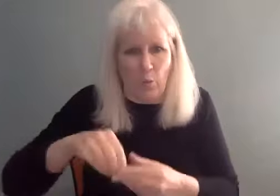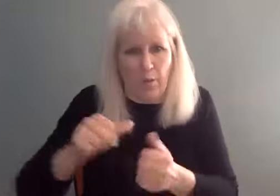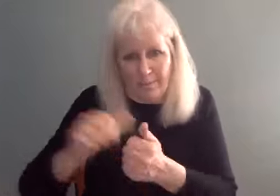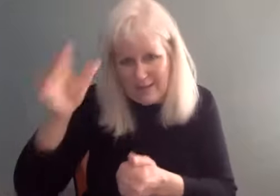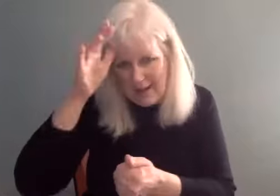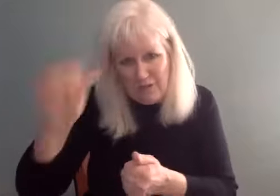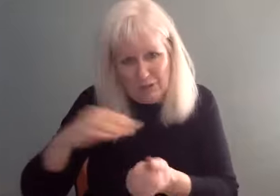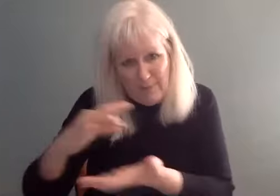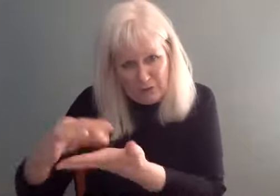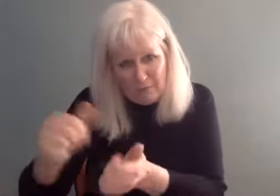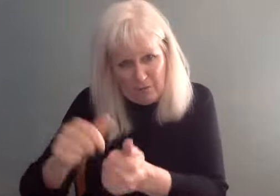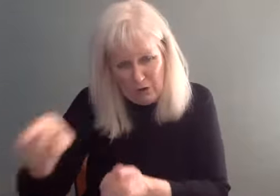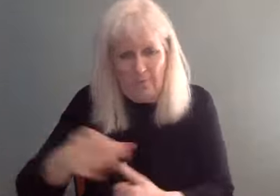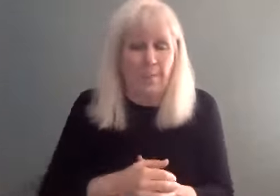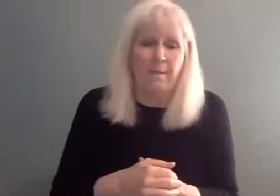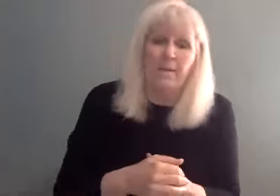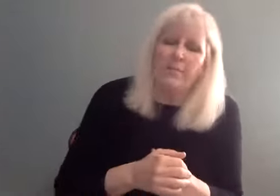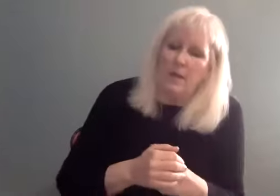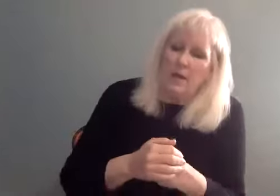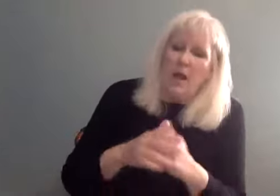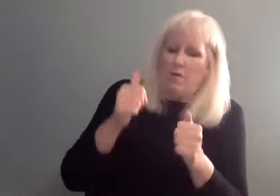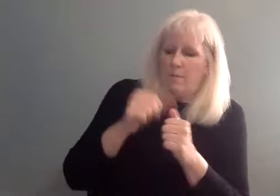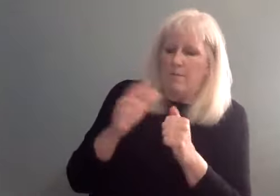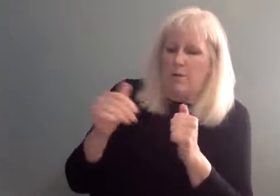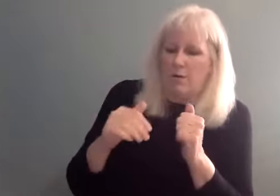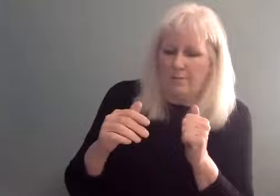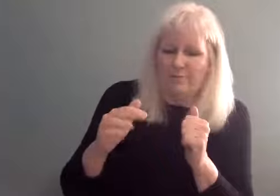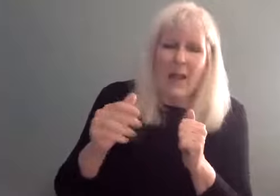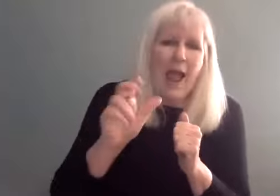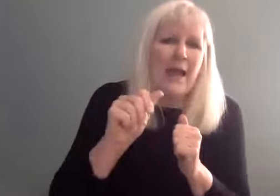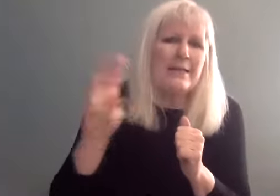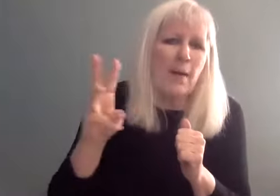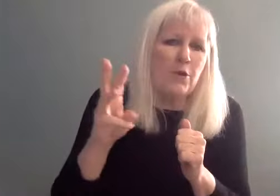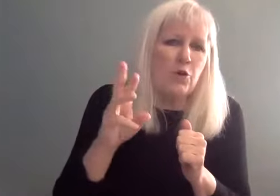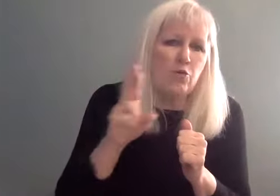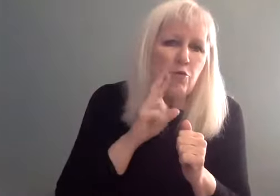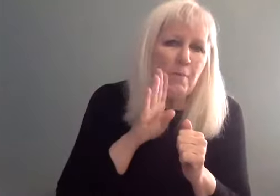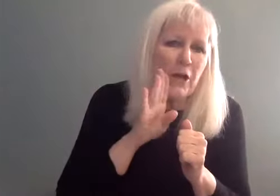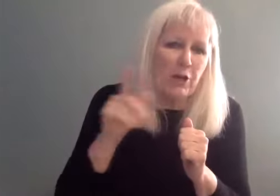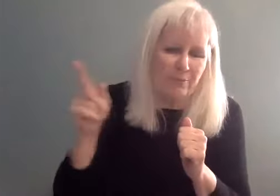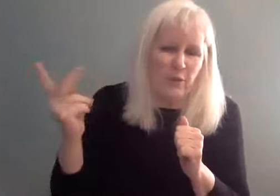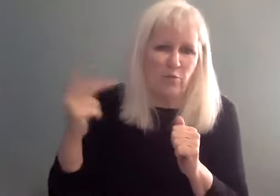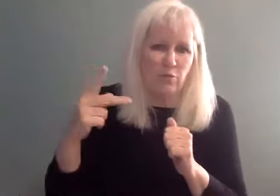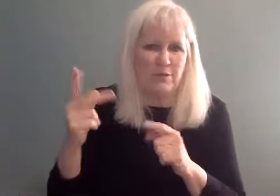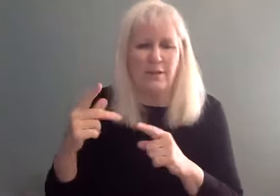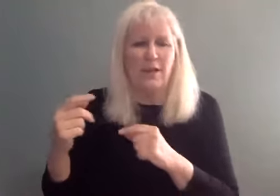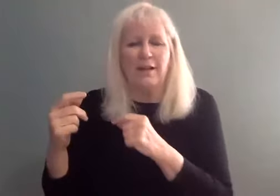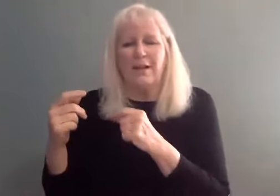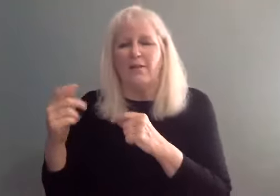stand and drinking our A&W after a long day together, driving back home from Cedar Rapids to Ivanhoe